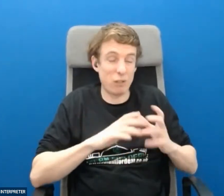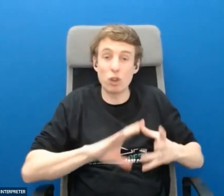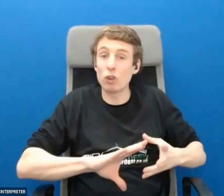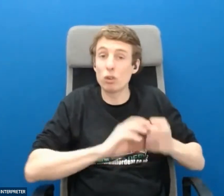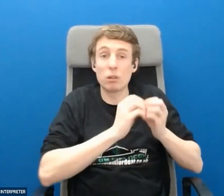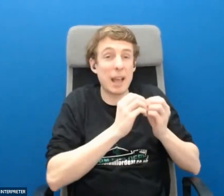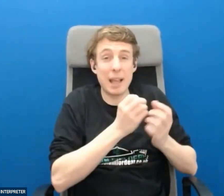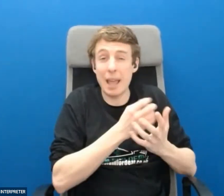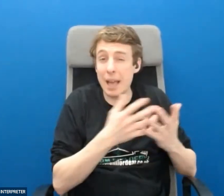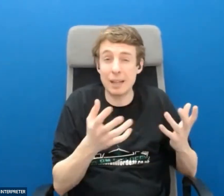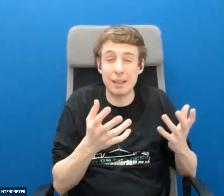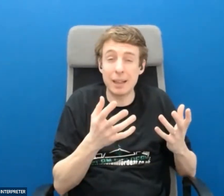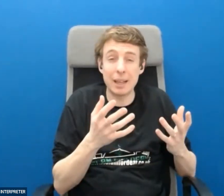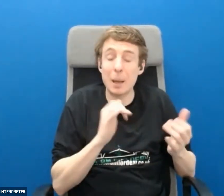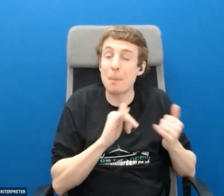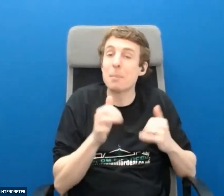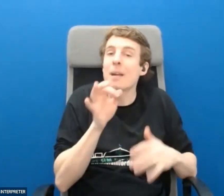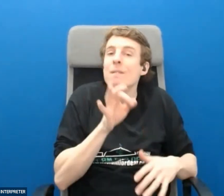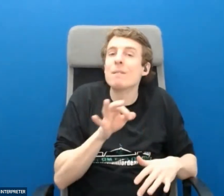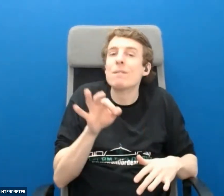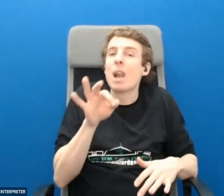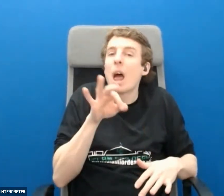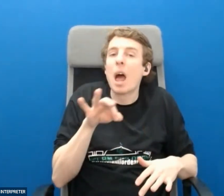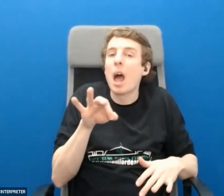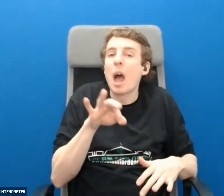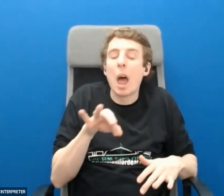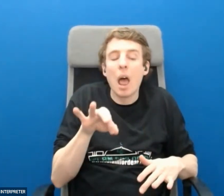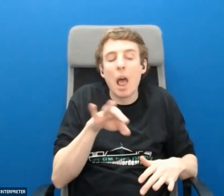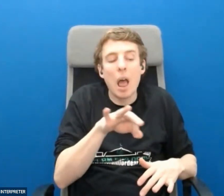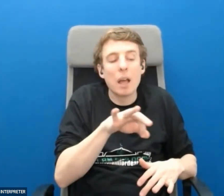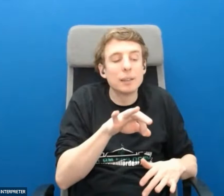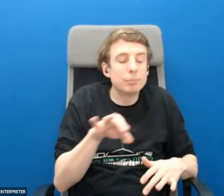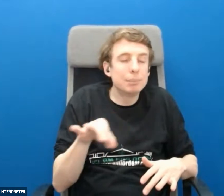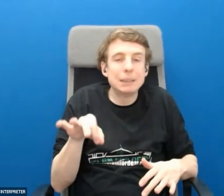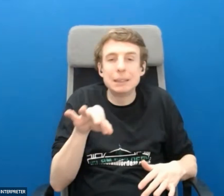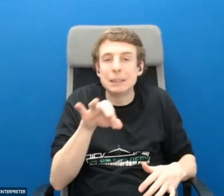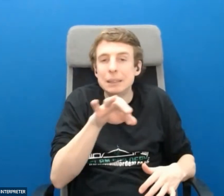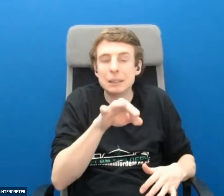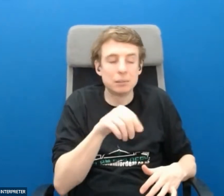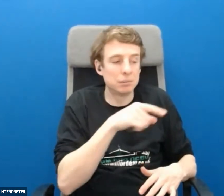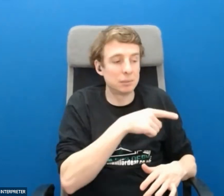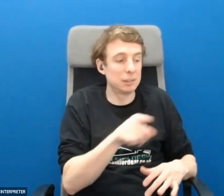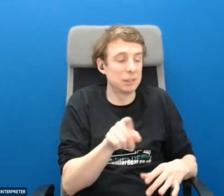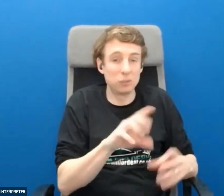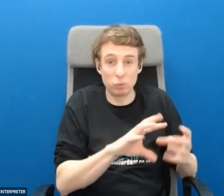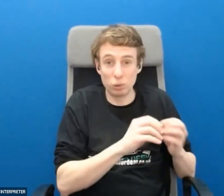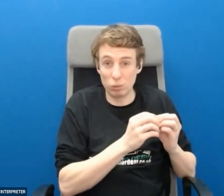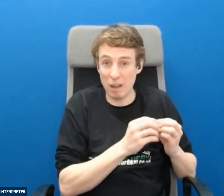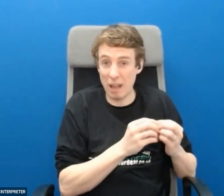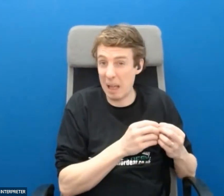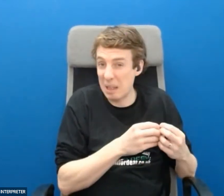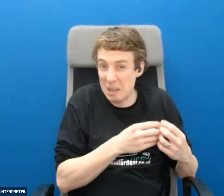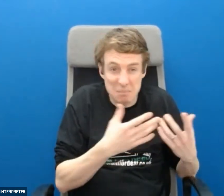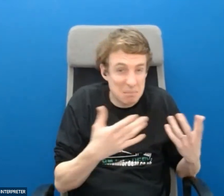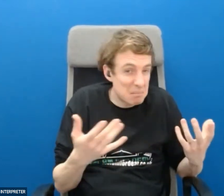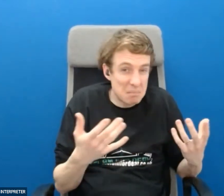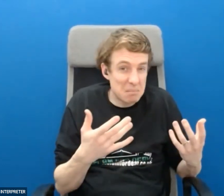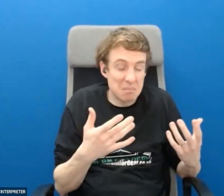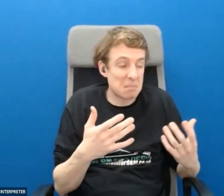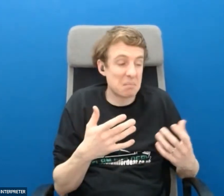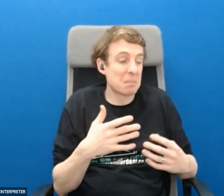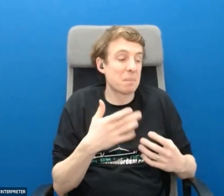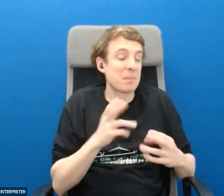And if the fly should steal from them a tiny thing, they could not recover it from him. Weak are the